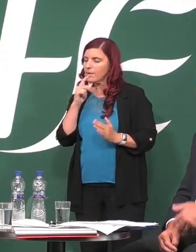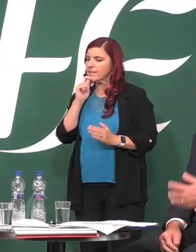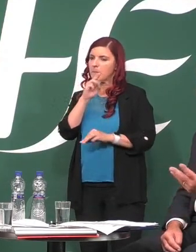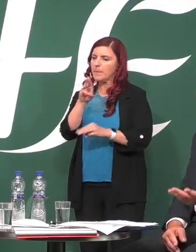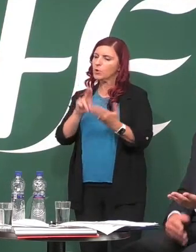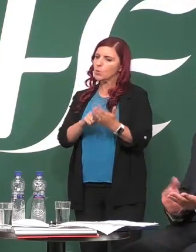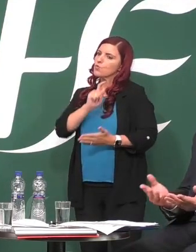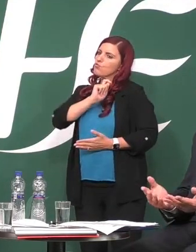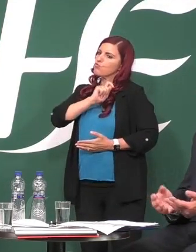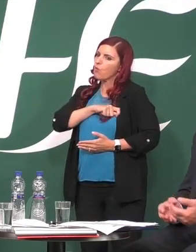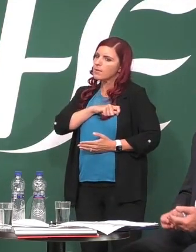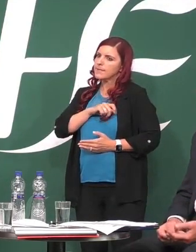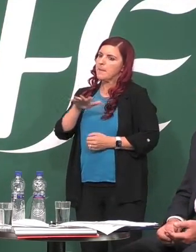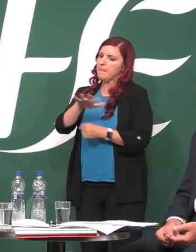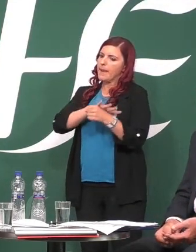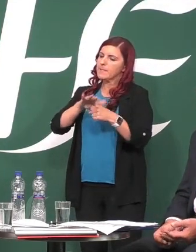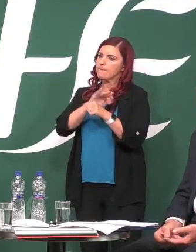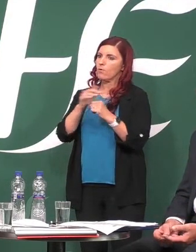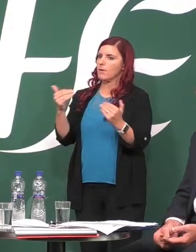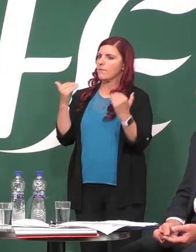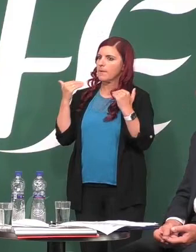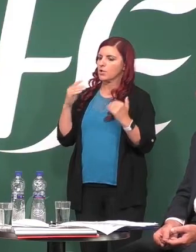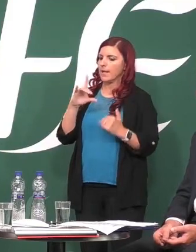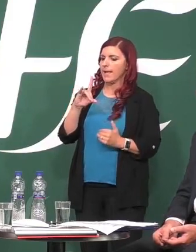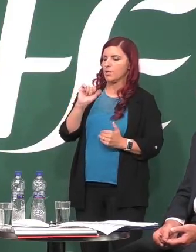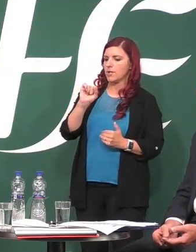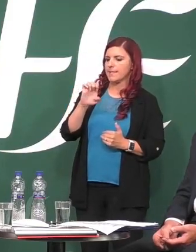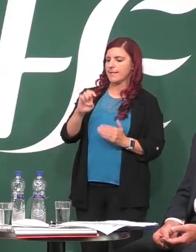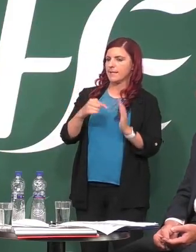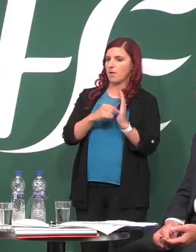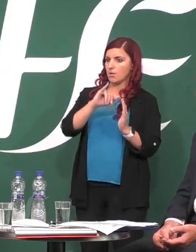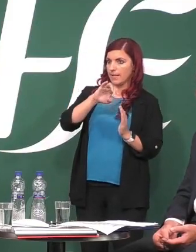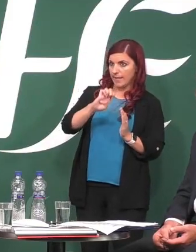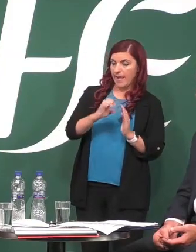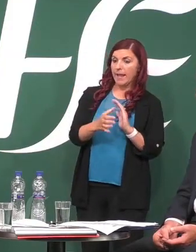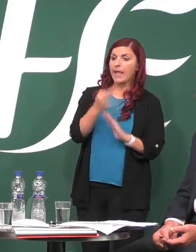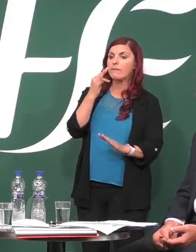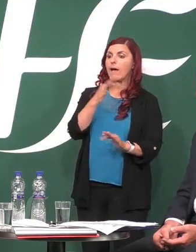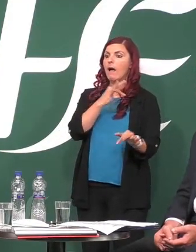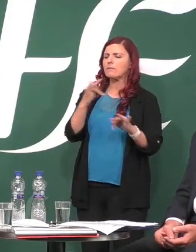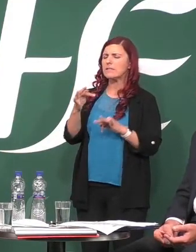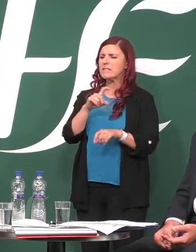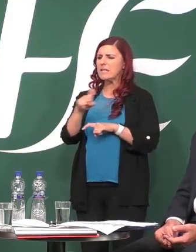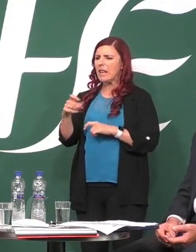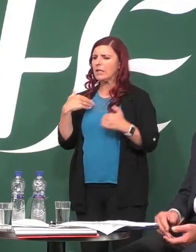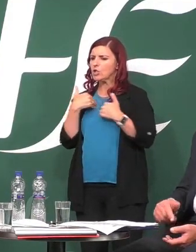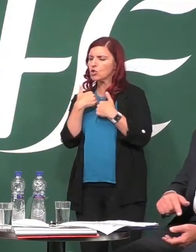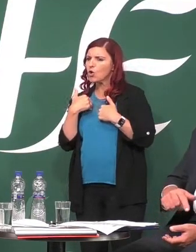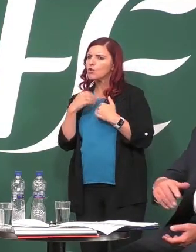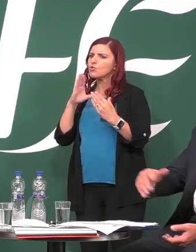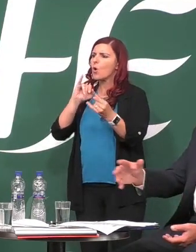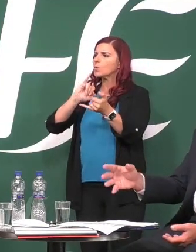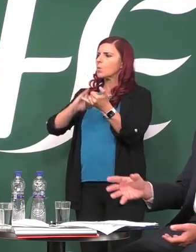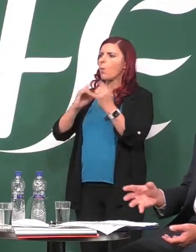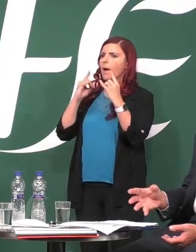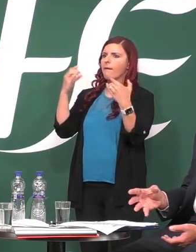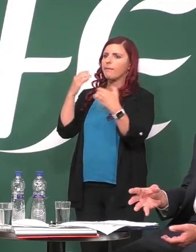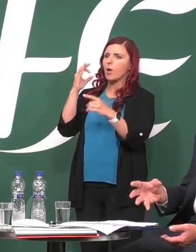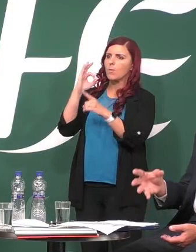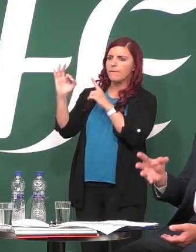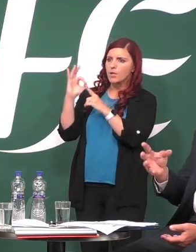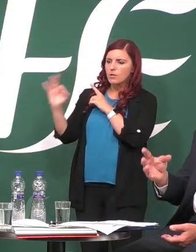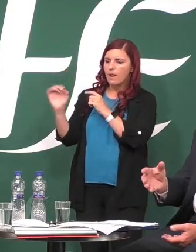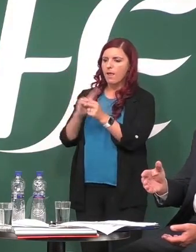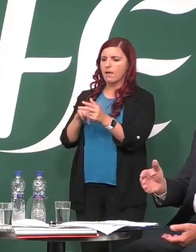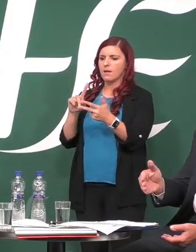hse.ie sets out both the benefits and risks. Secondly, if you're still concerned, you can talk to a healthcare professional. Thirdly, then we're trying to give access through a number of